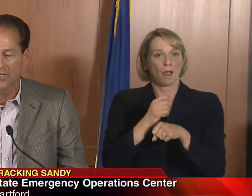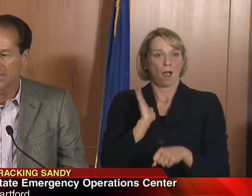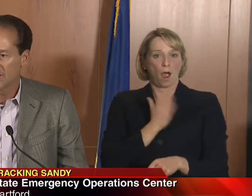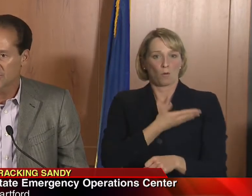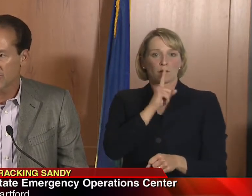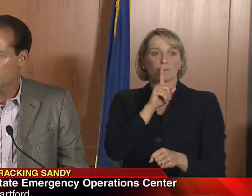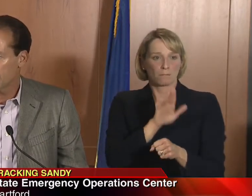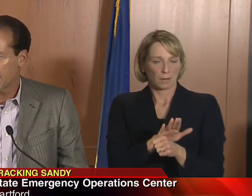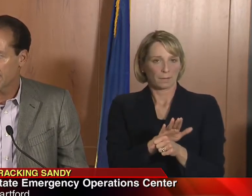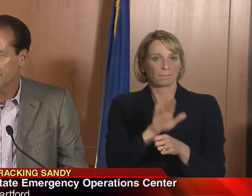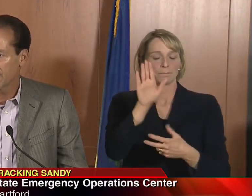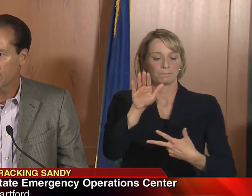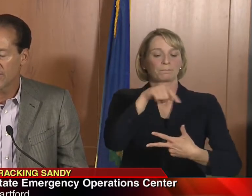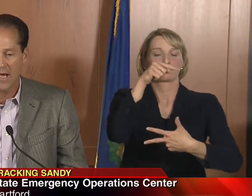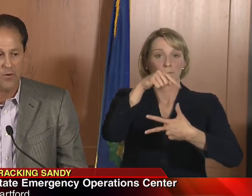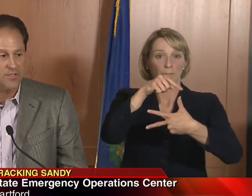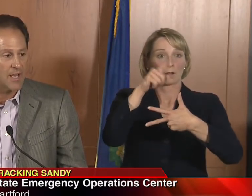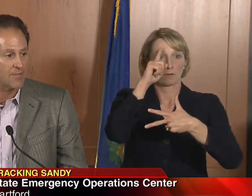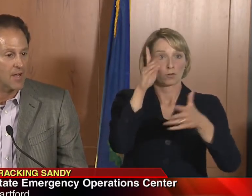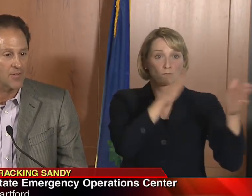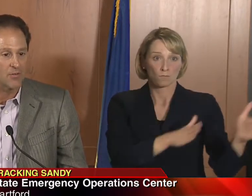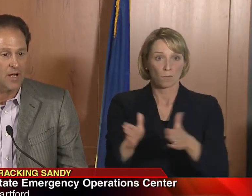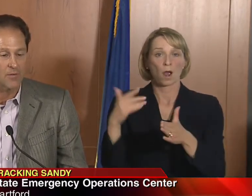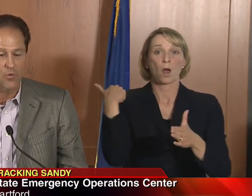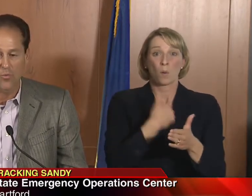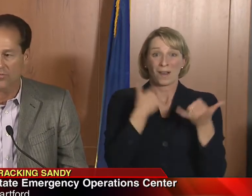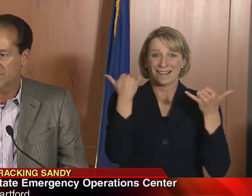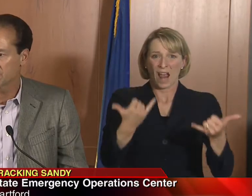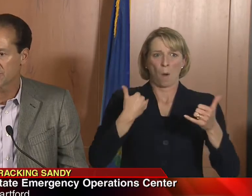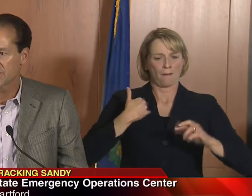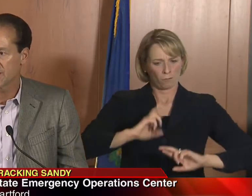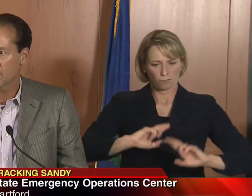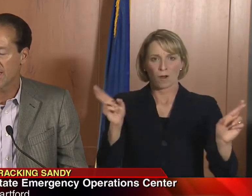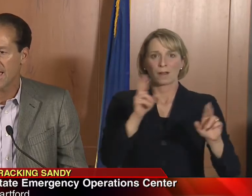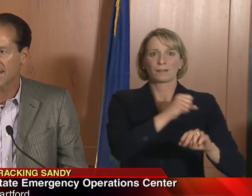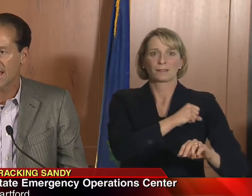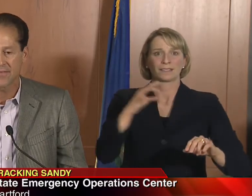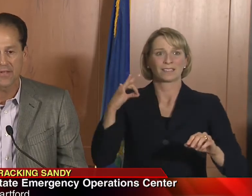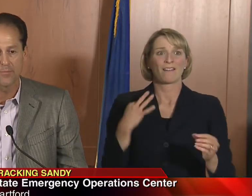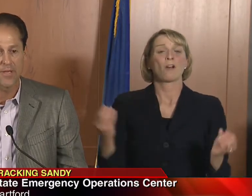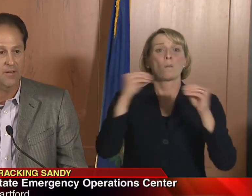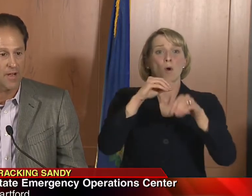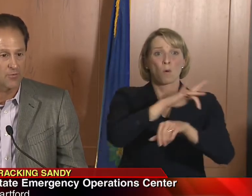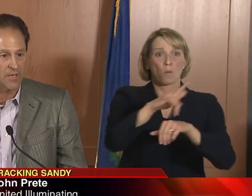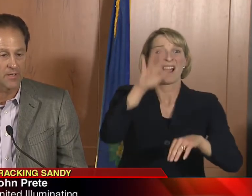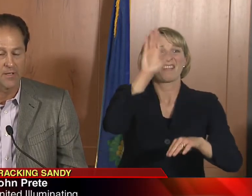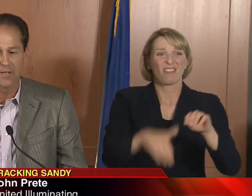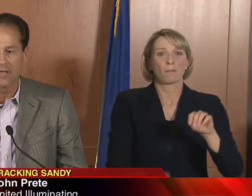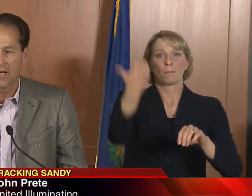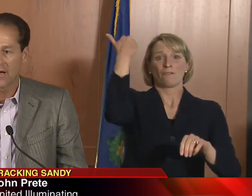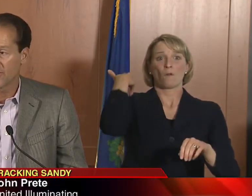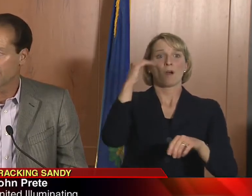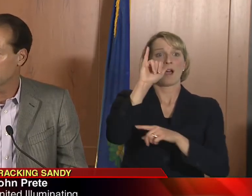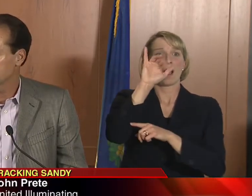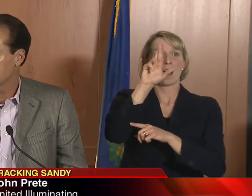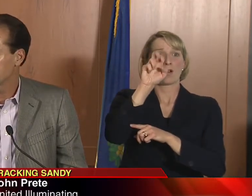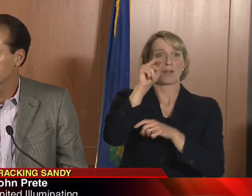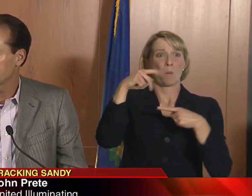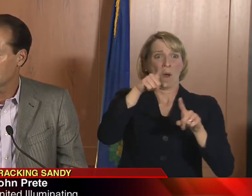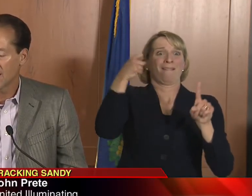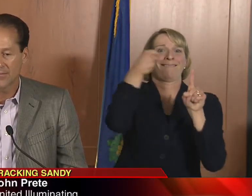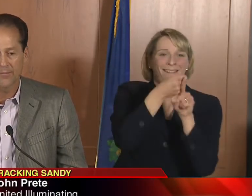to you. So in our preparedness, we now are staffed on the ground with more resources than we had at the peak of Irene. They're